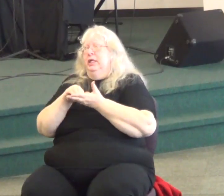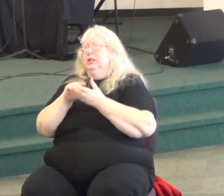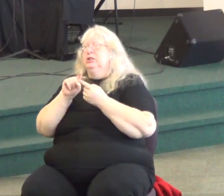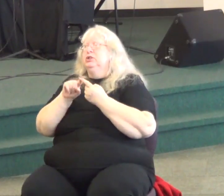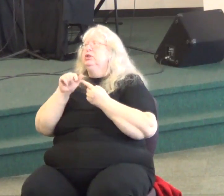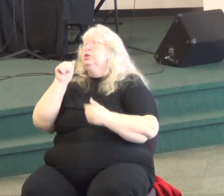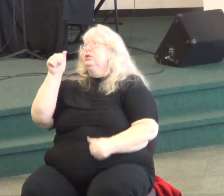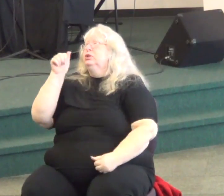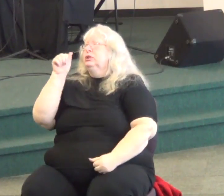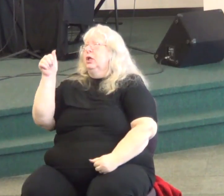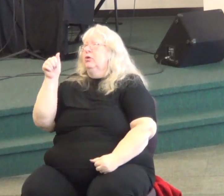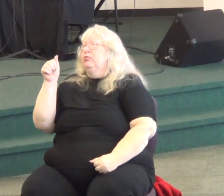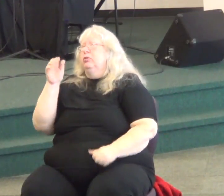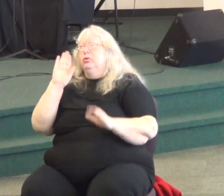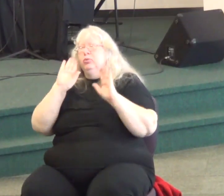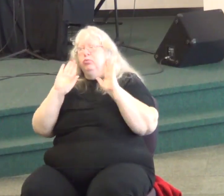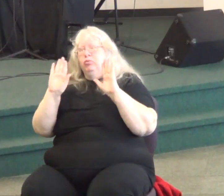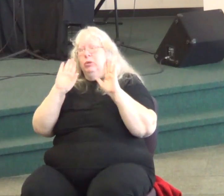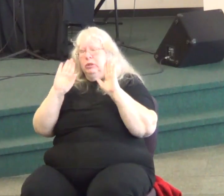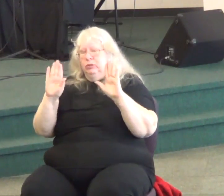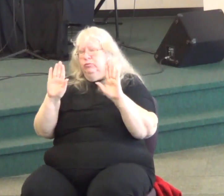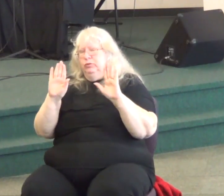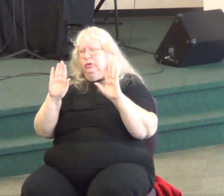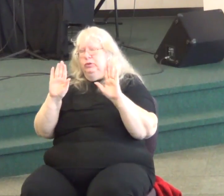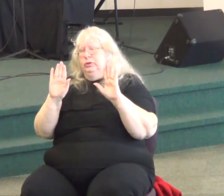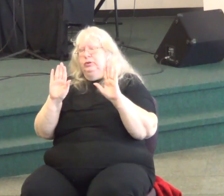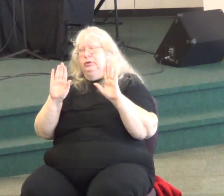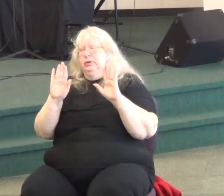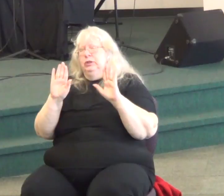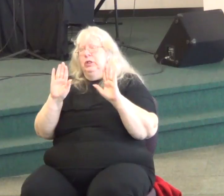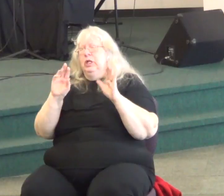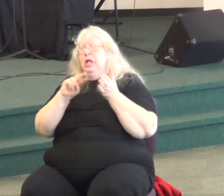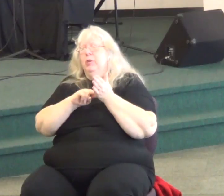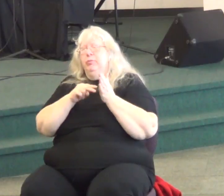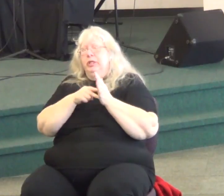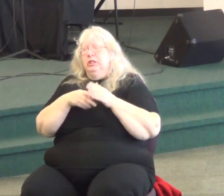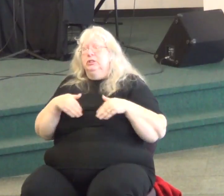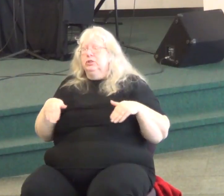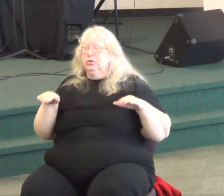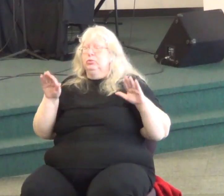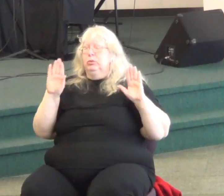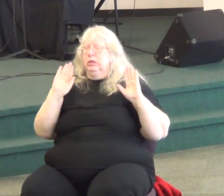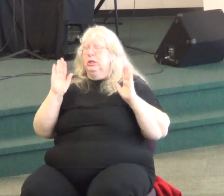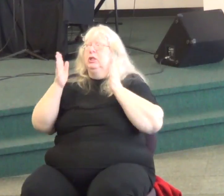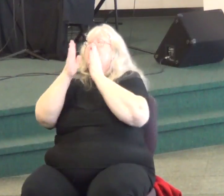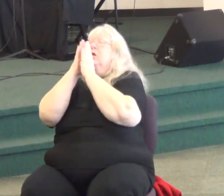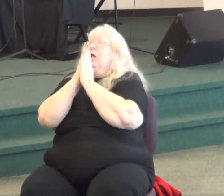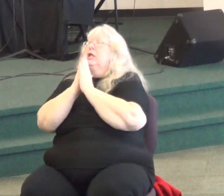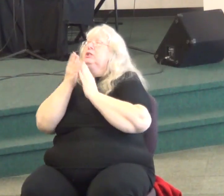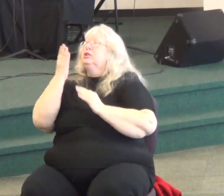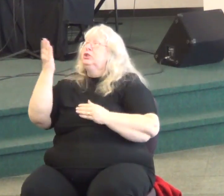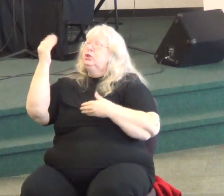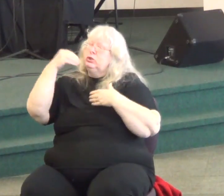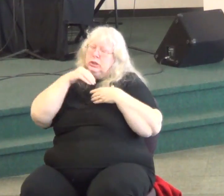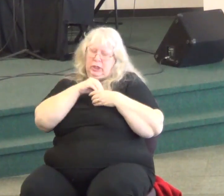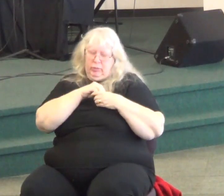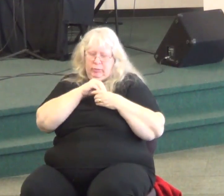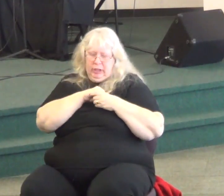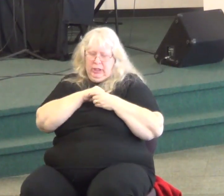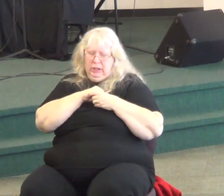awesome sight. Because, Lord, that means they're surrendering. They're asking you to come in and take control of their